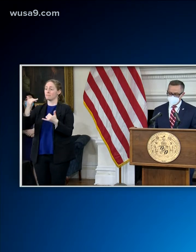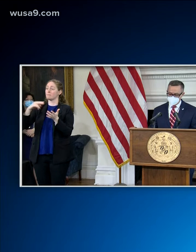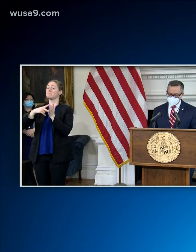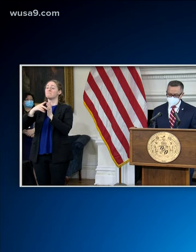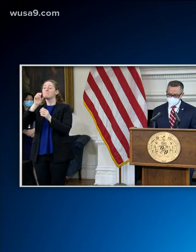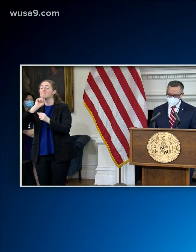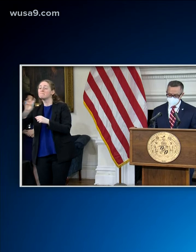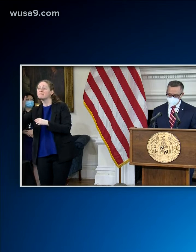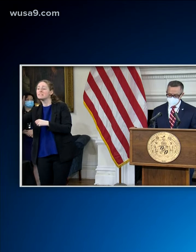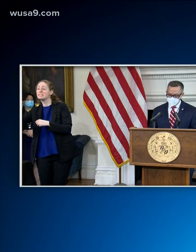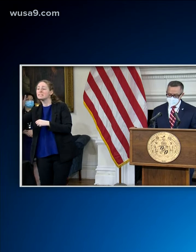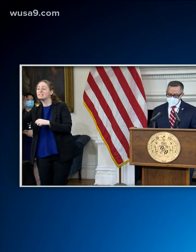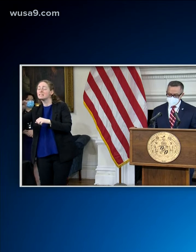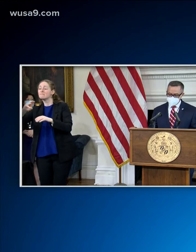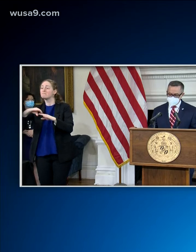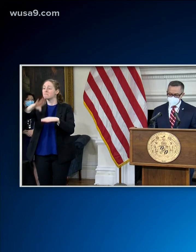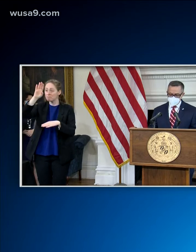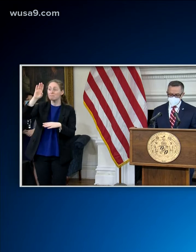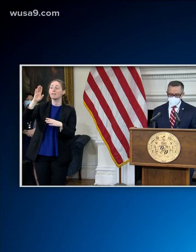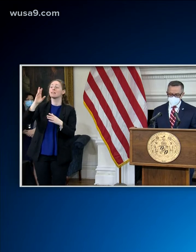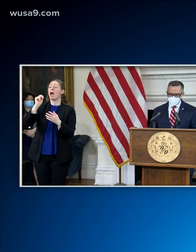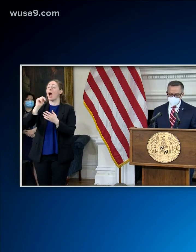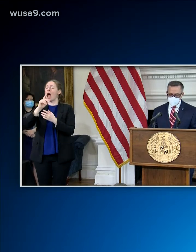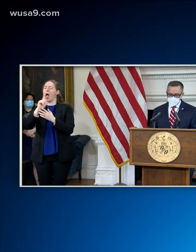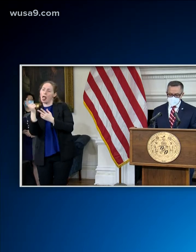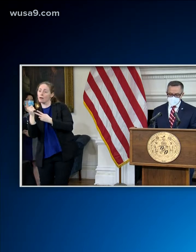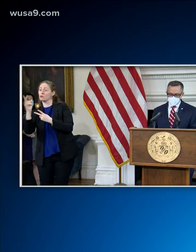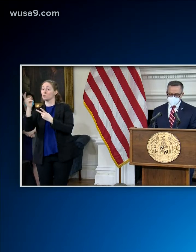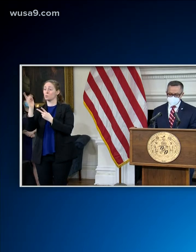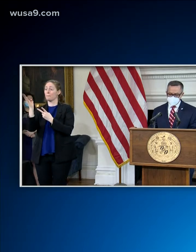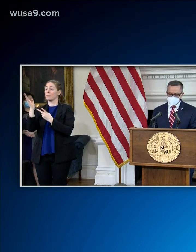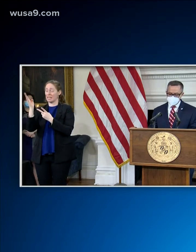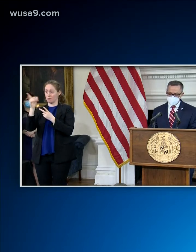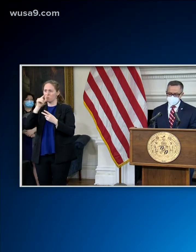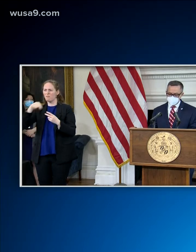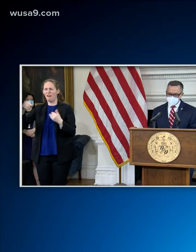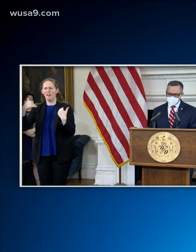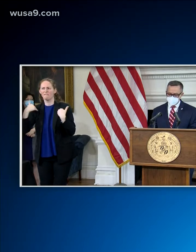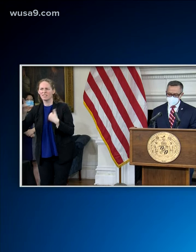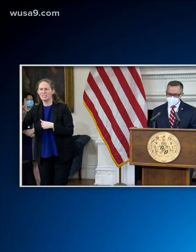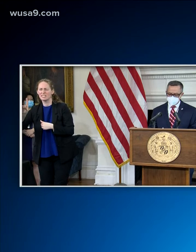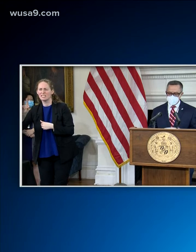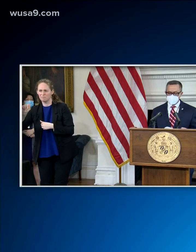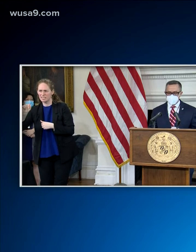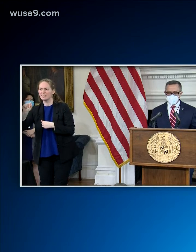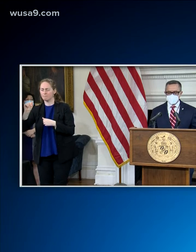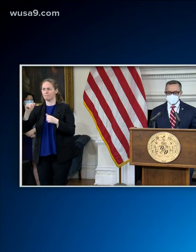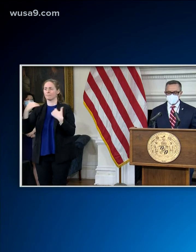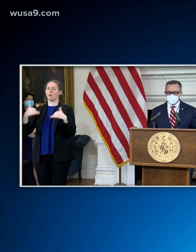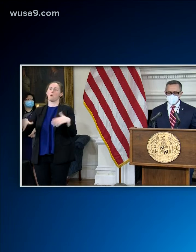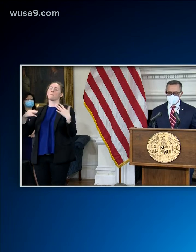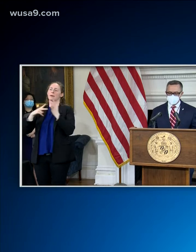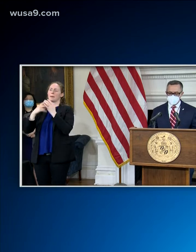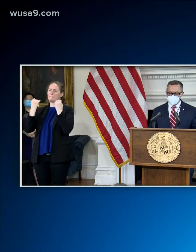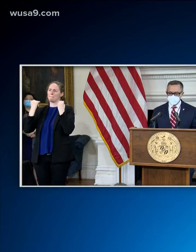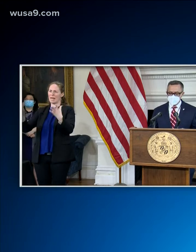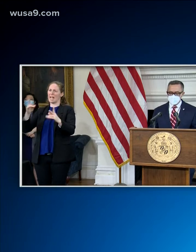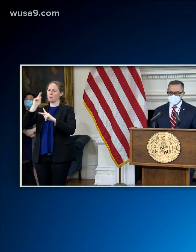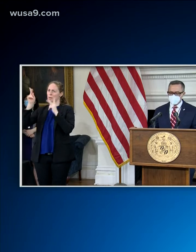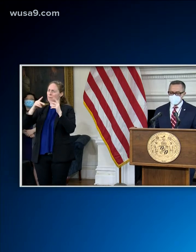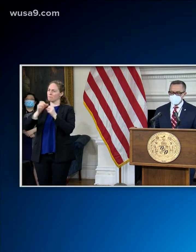with disabilities. As stated by Governor Hogan, our state continues to rapidly expand the mechanisms to